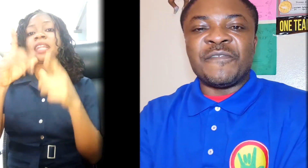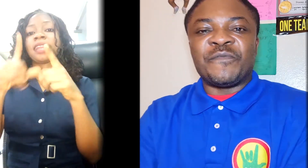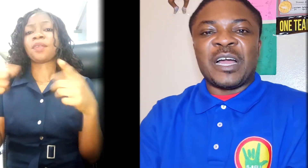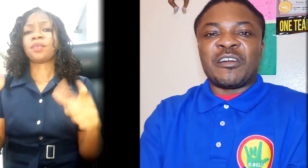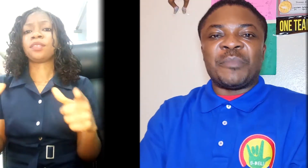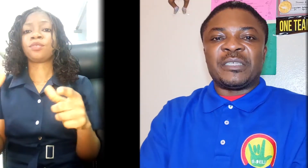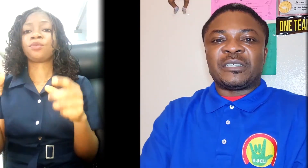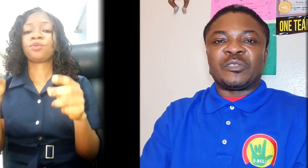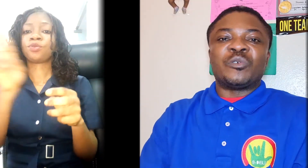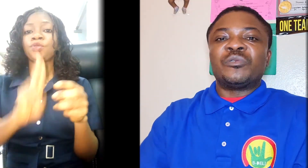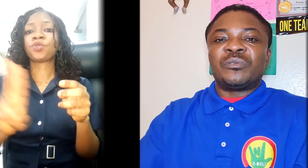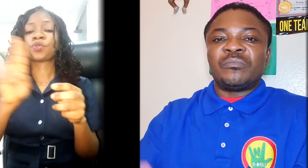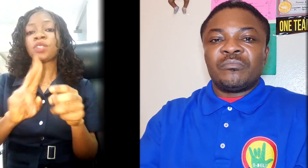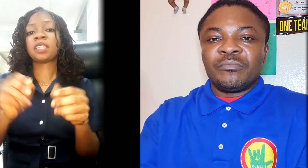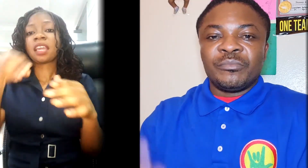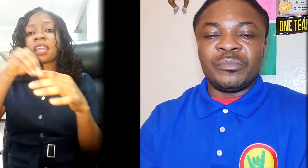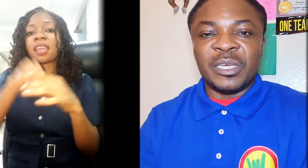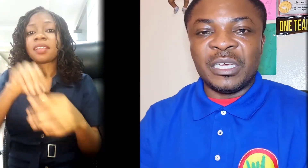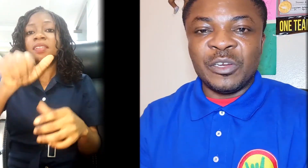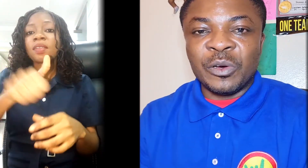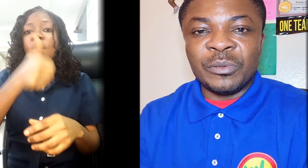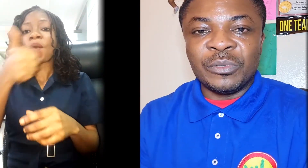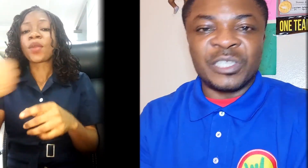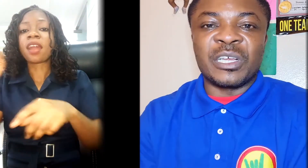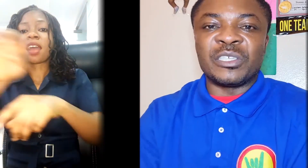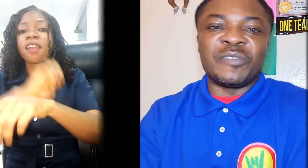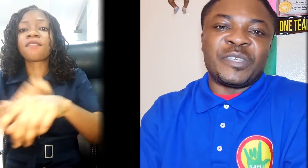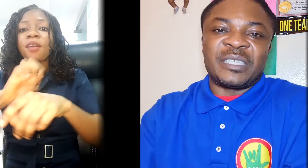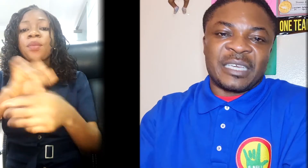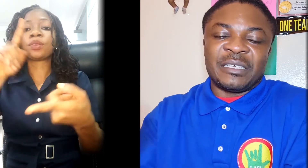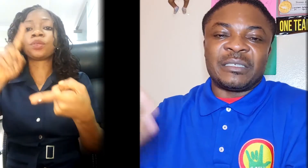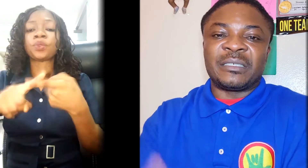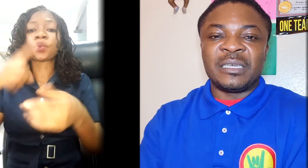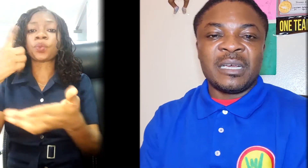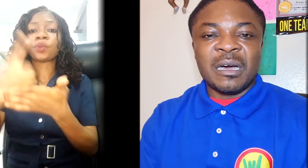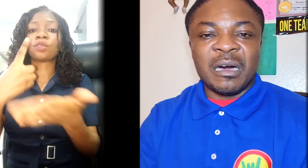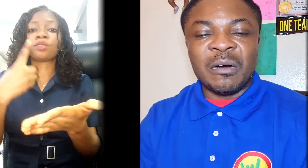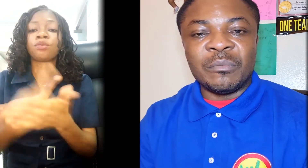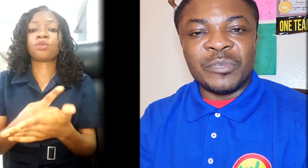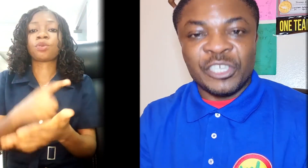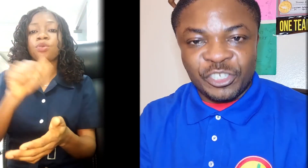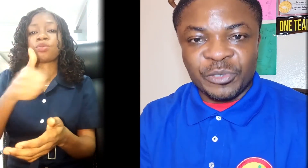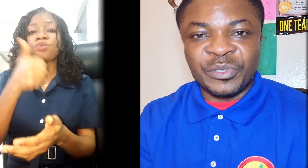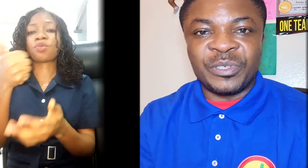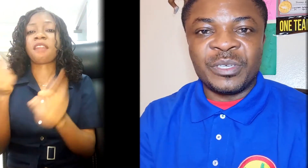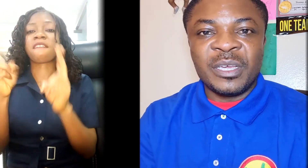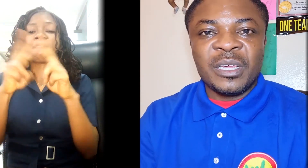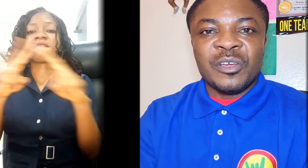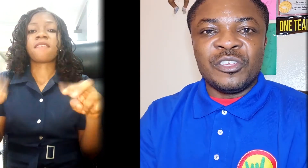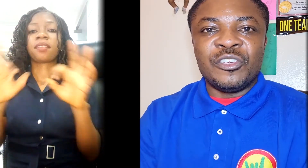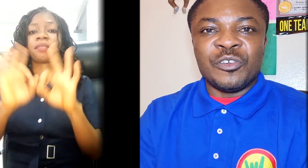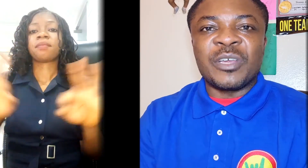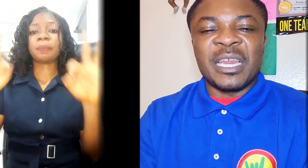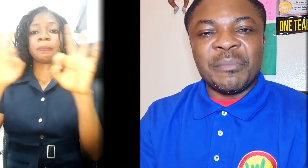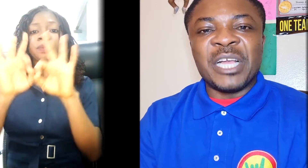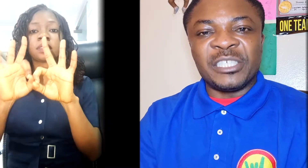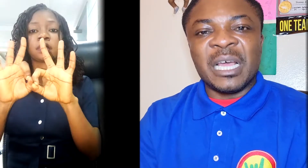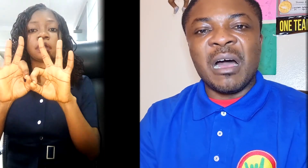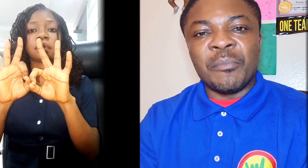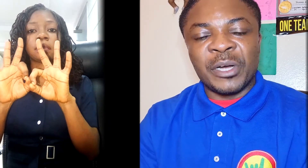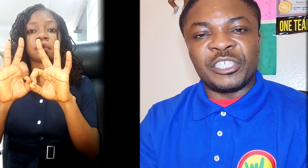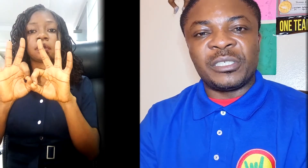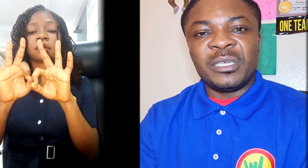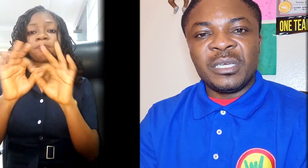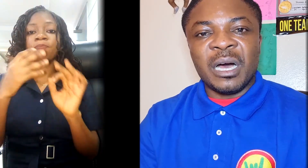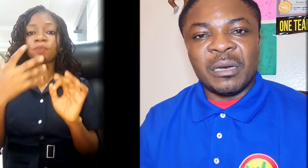sophisticated environment to discuss sophisticated issues. You can imagine